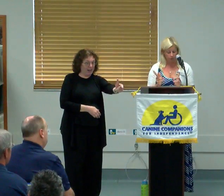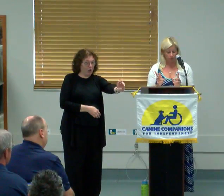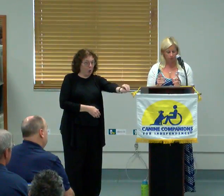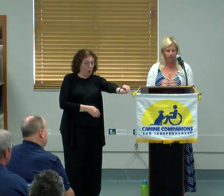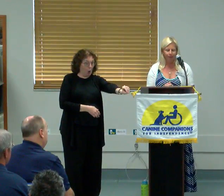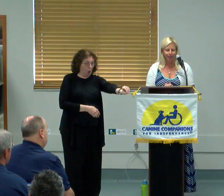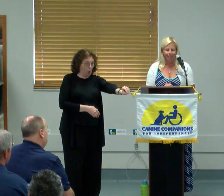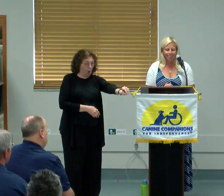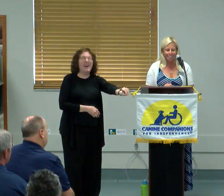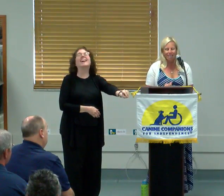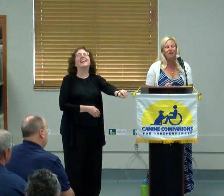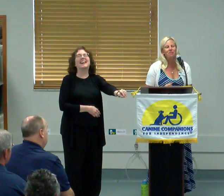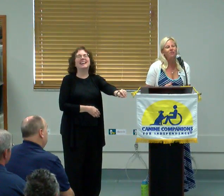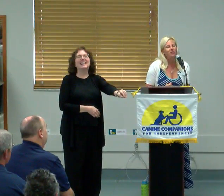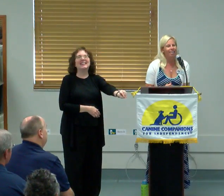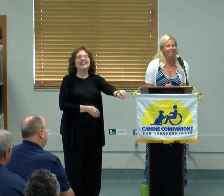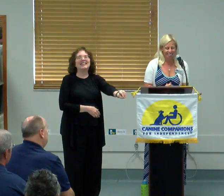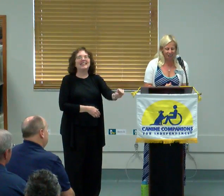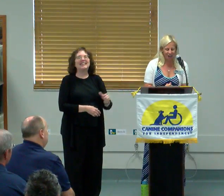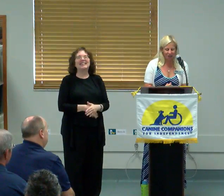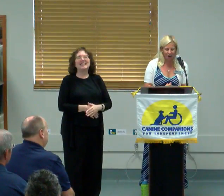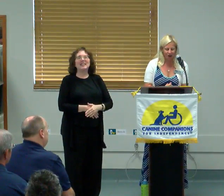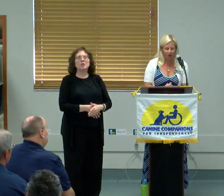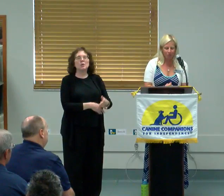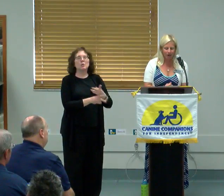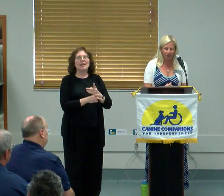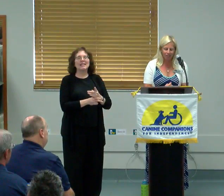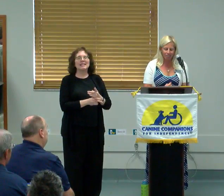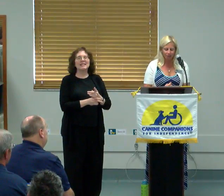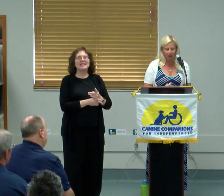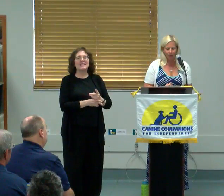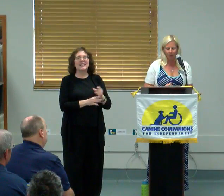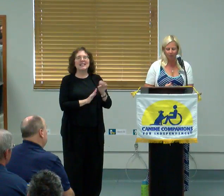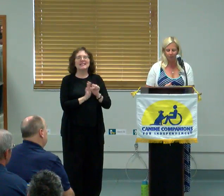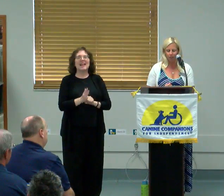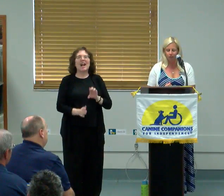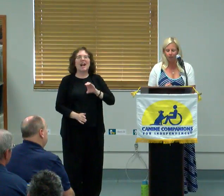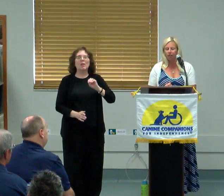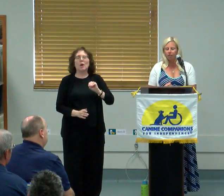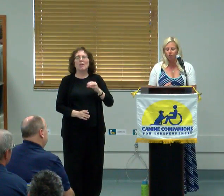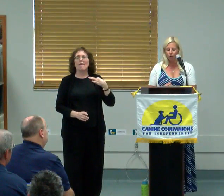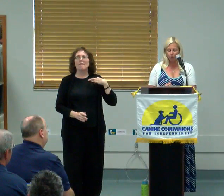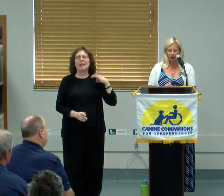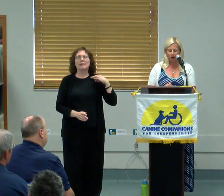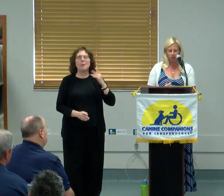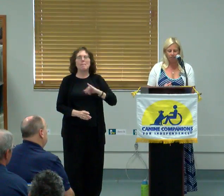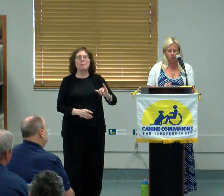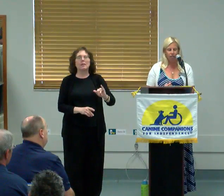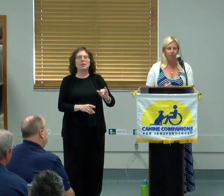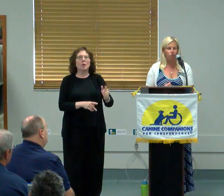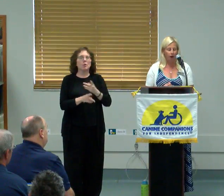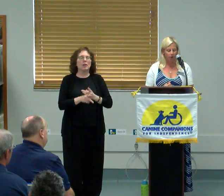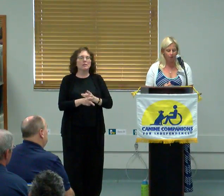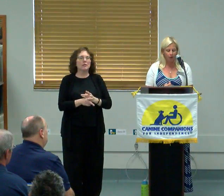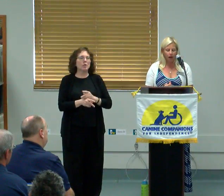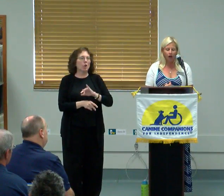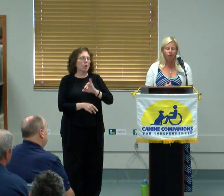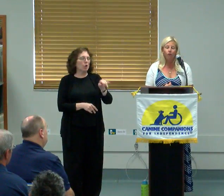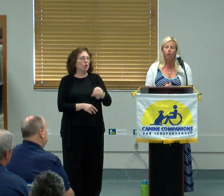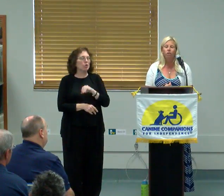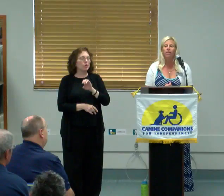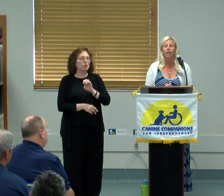Hearo. Secret was raised in Colorado by volunteer puppy raisers Joy Falls and Janice